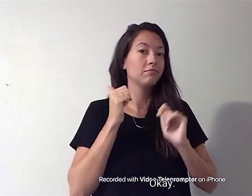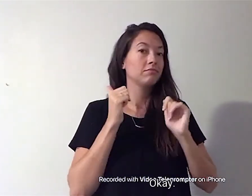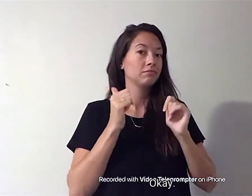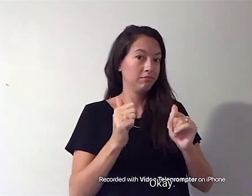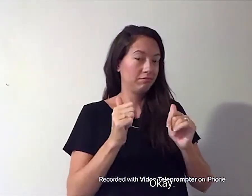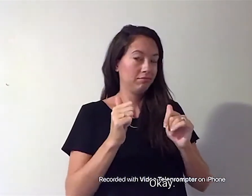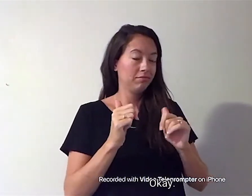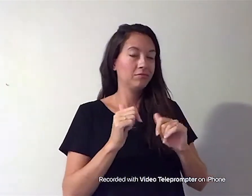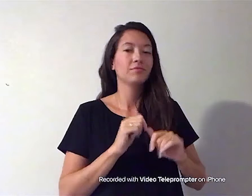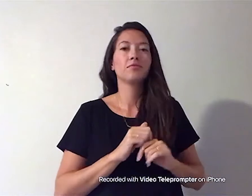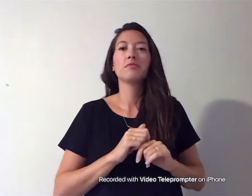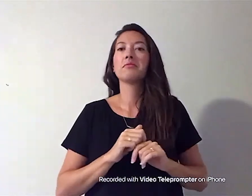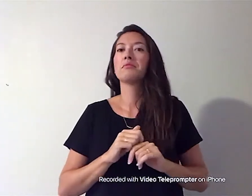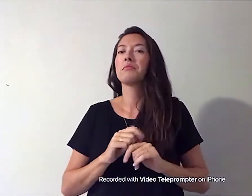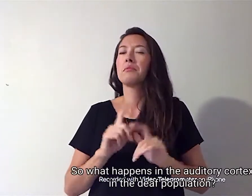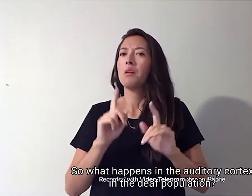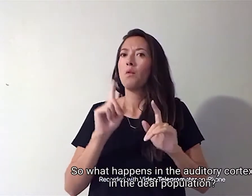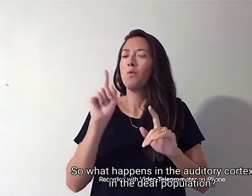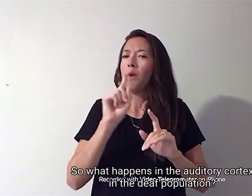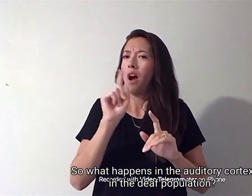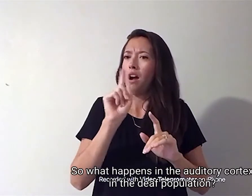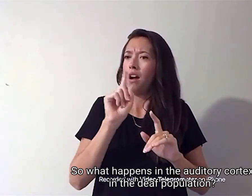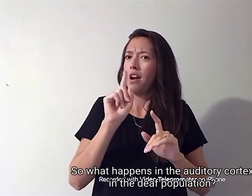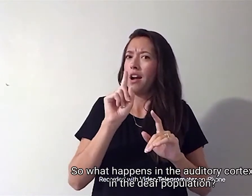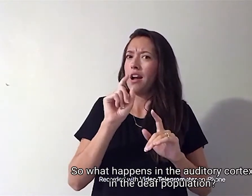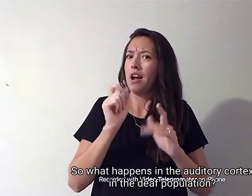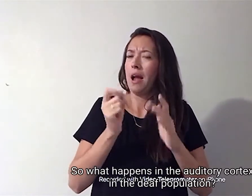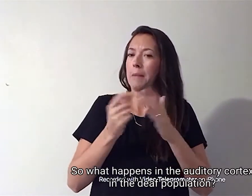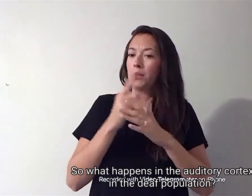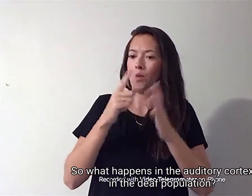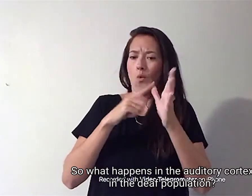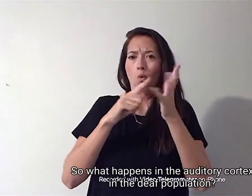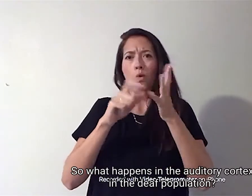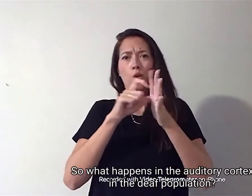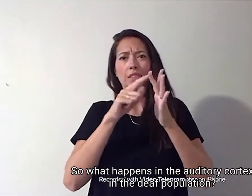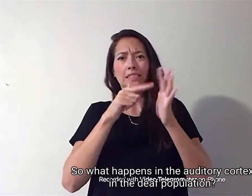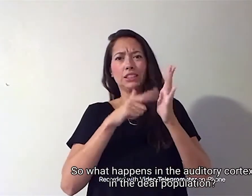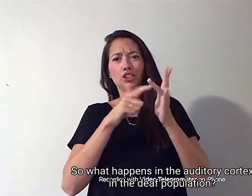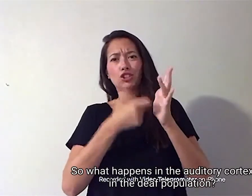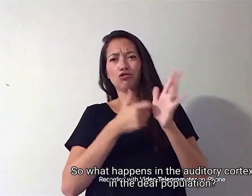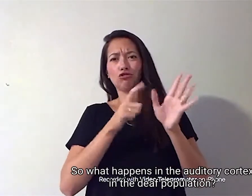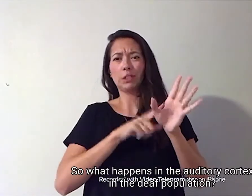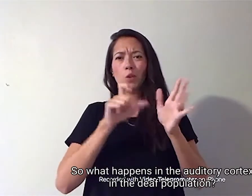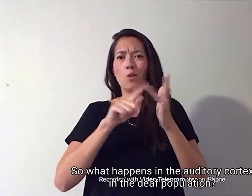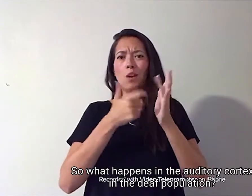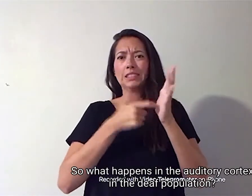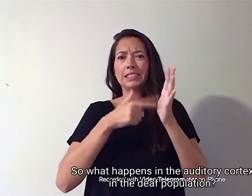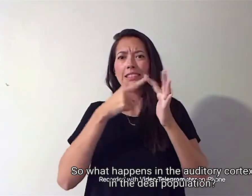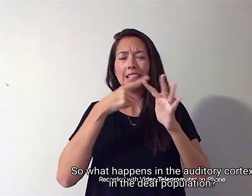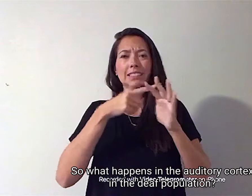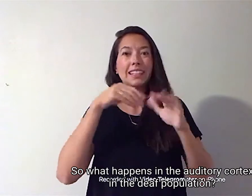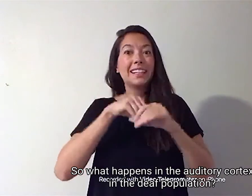Okay, so what happens in the auditory cortex in the deaf population?